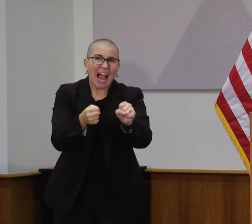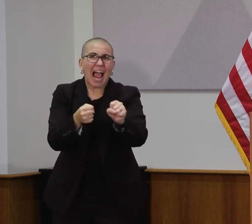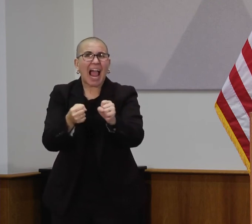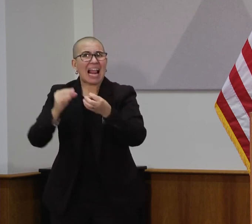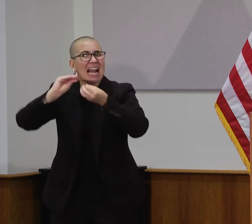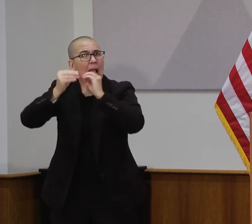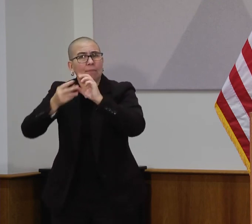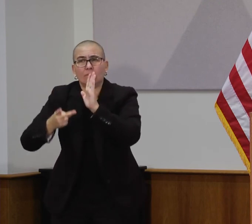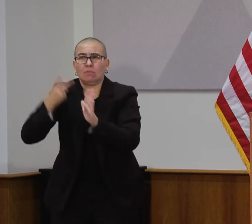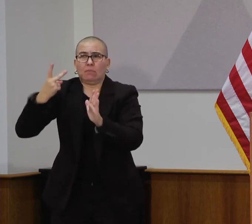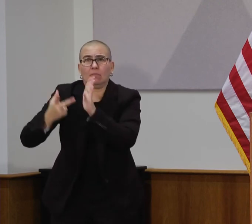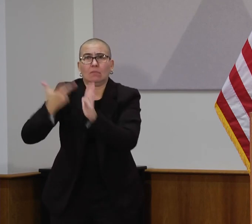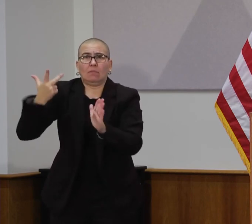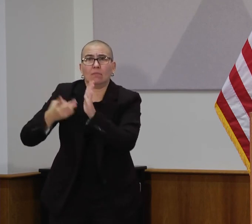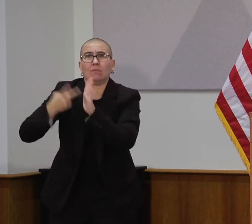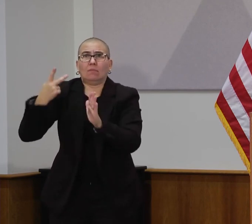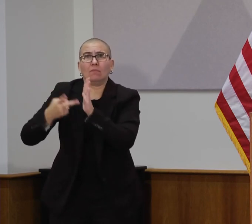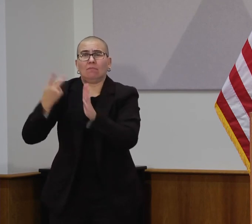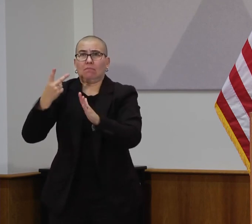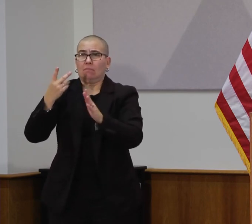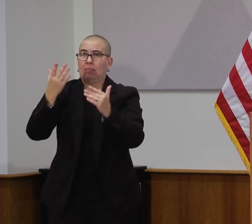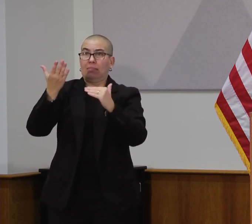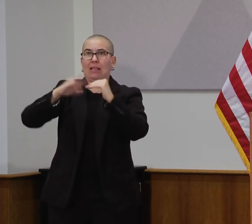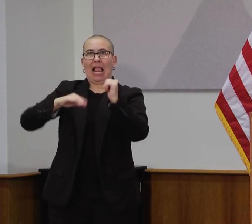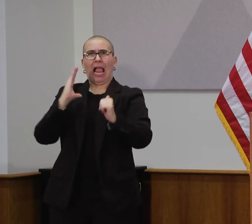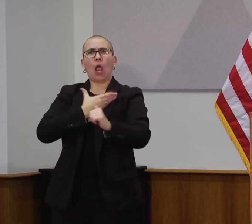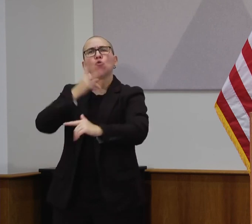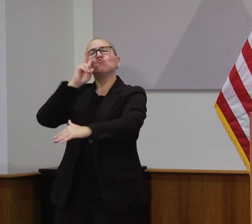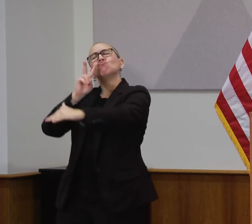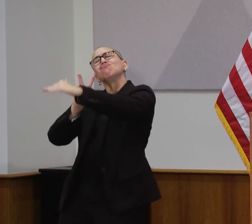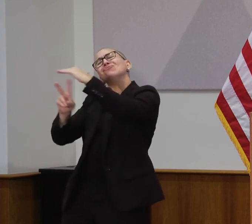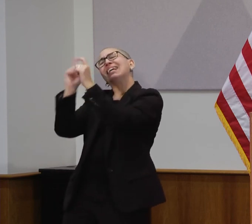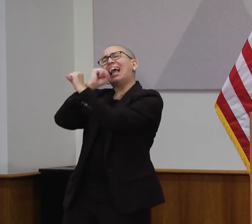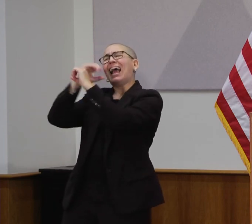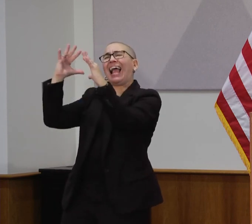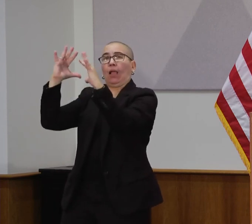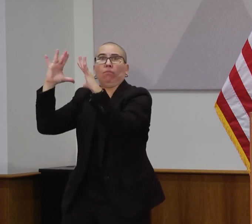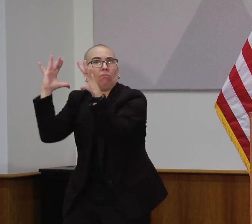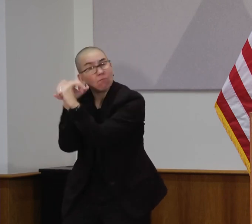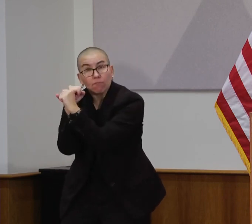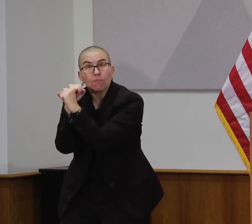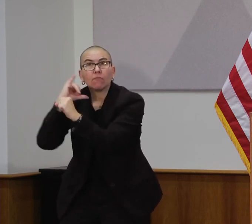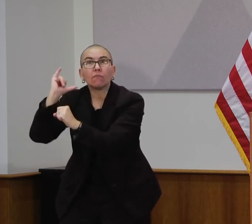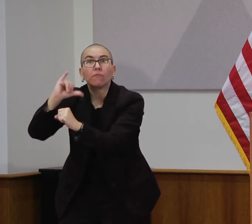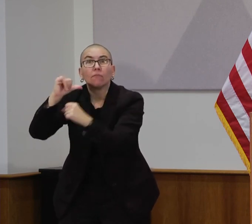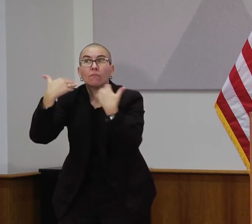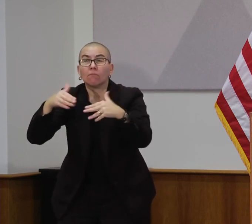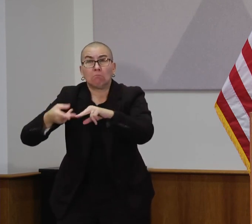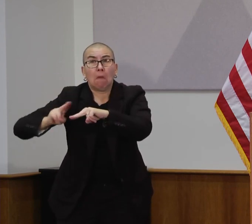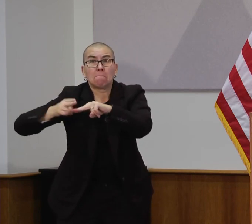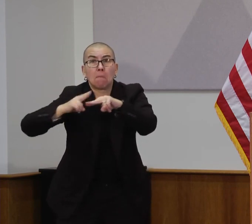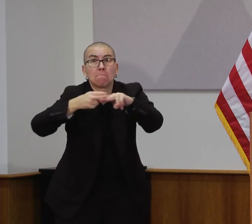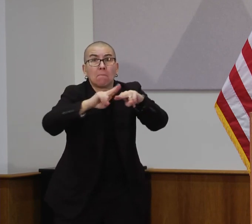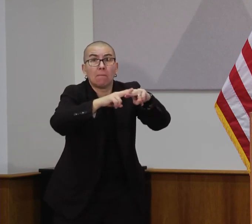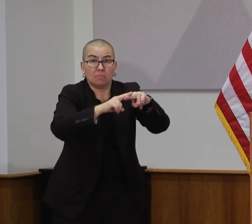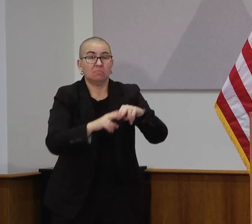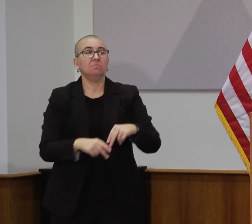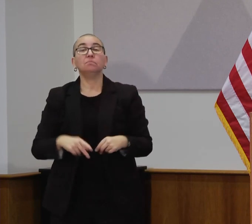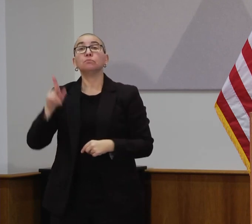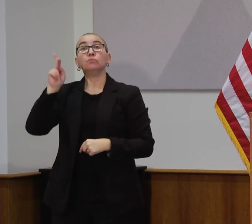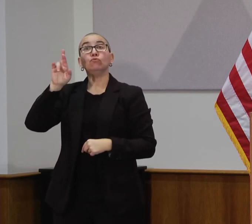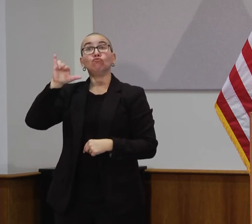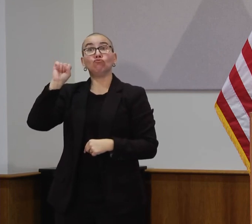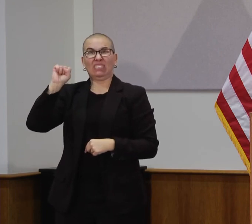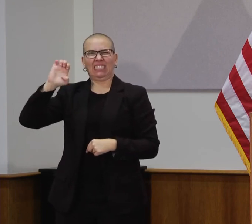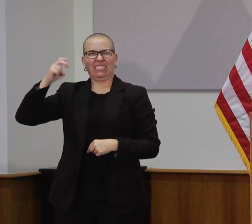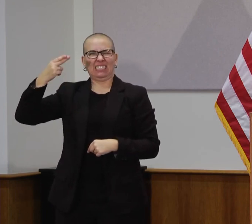most conservative projections. Chris and I were talking beforehand, trying to remember, the good old days when